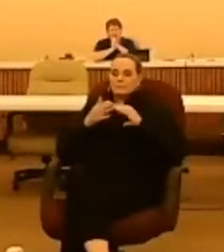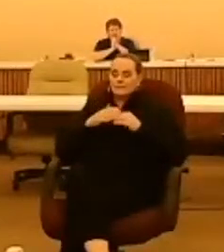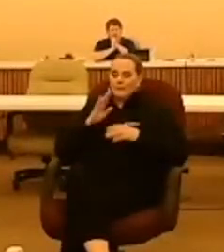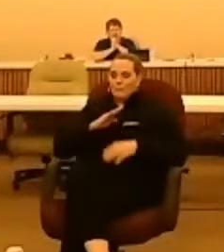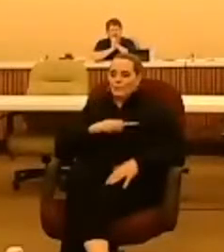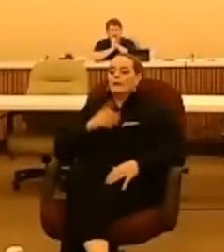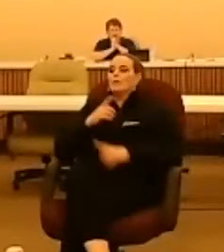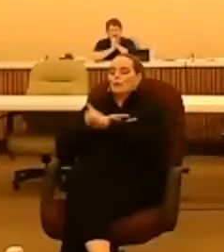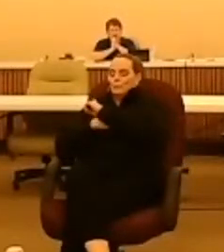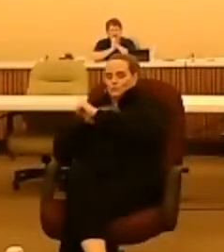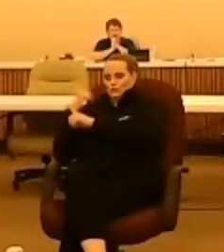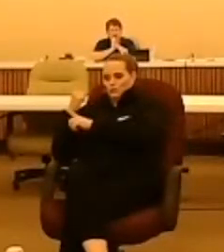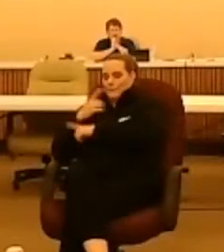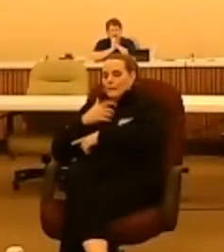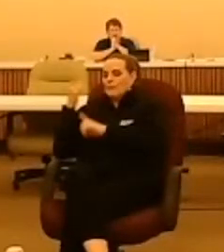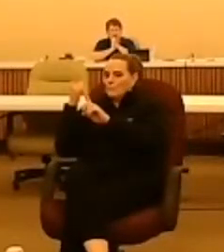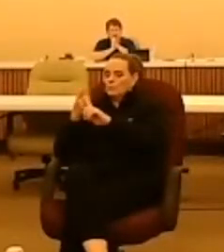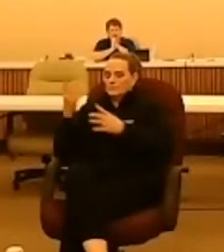My point being,